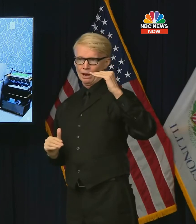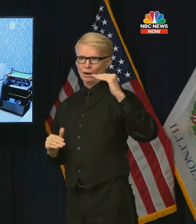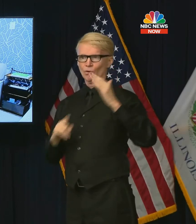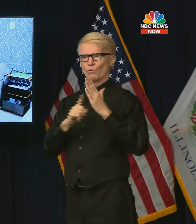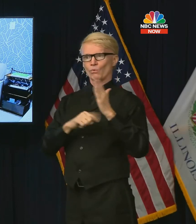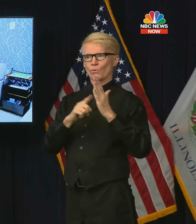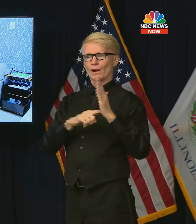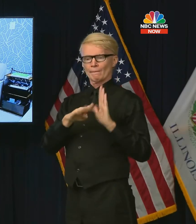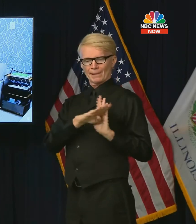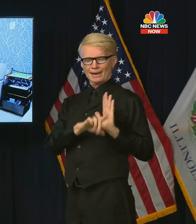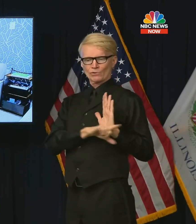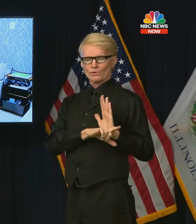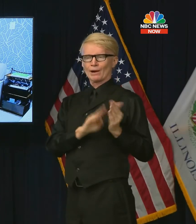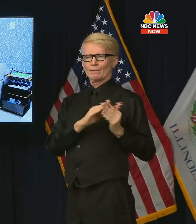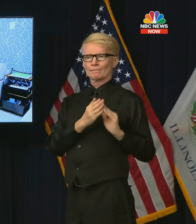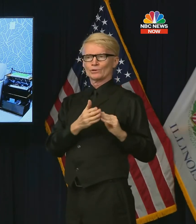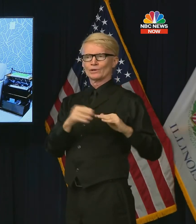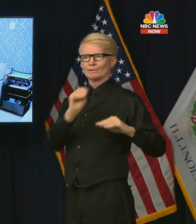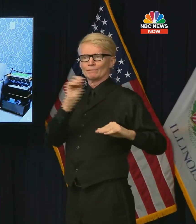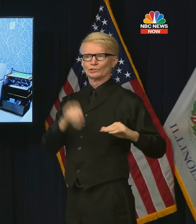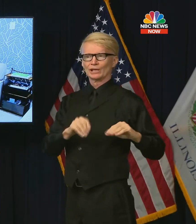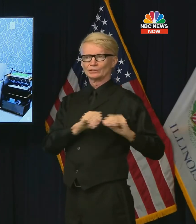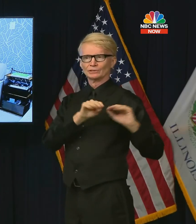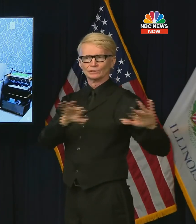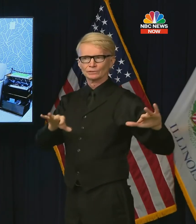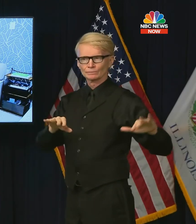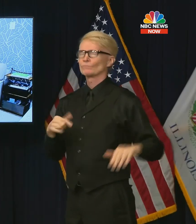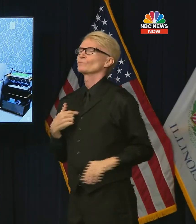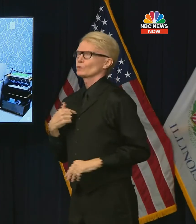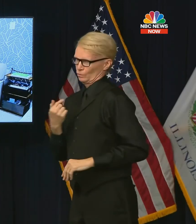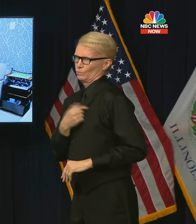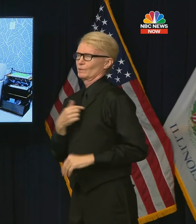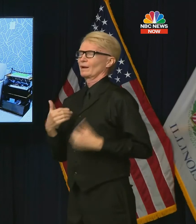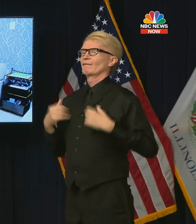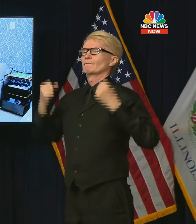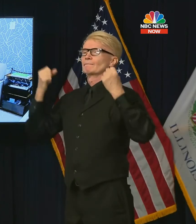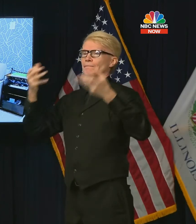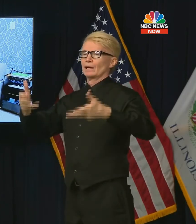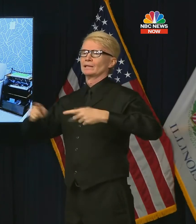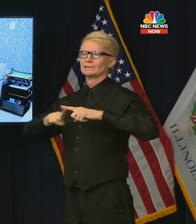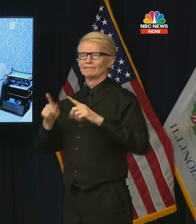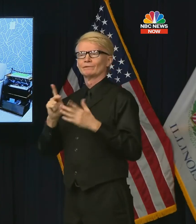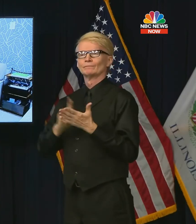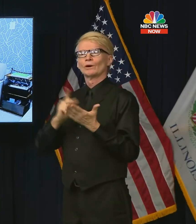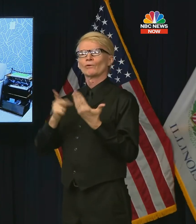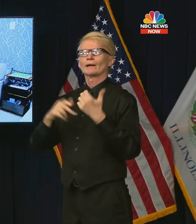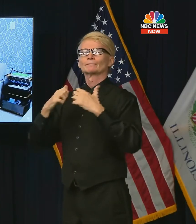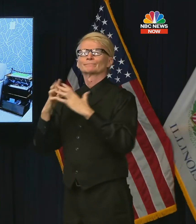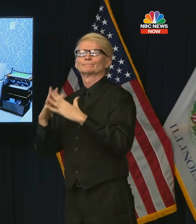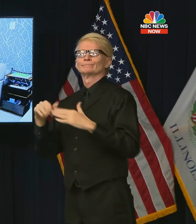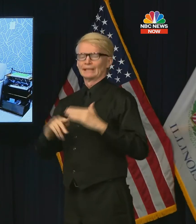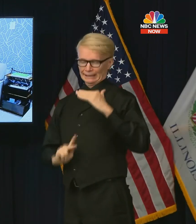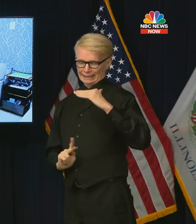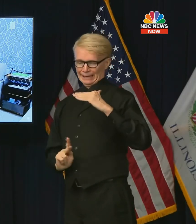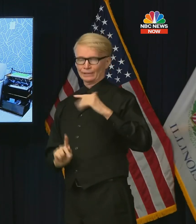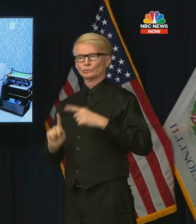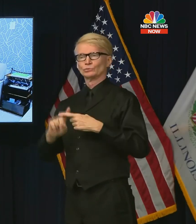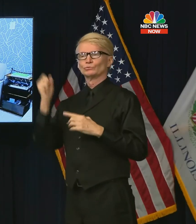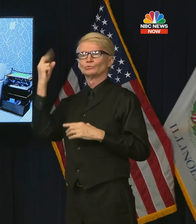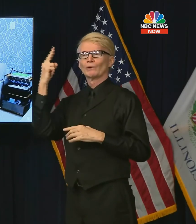community rate. We at the Rockefeller Foundation have supported dozens of pilot activities around the country in K through 12